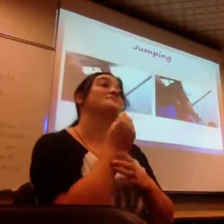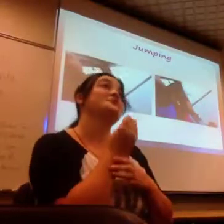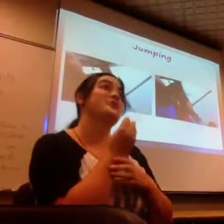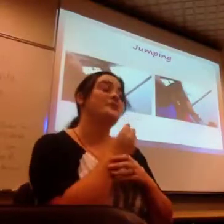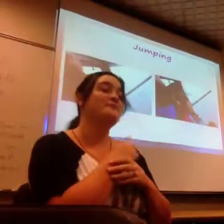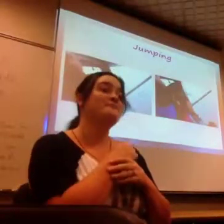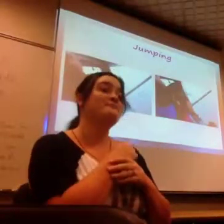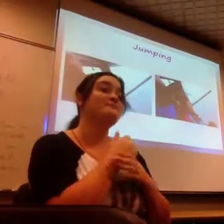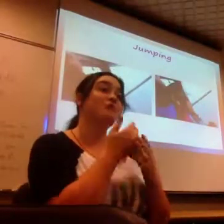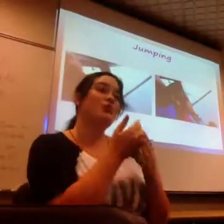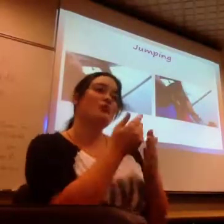Right before you go,